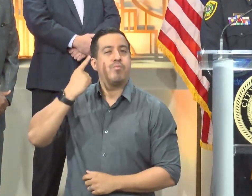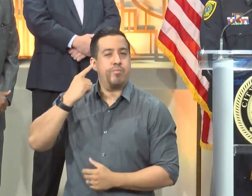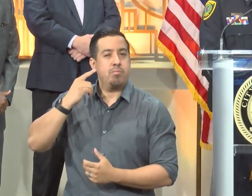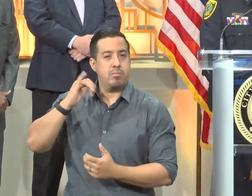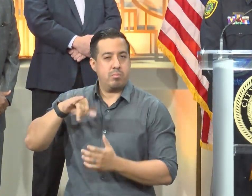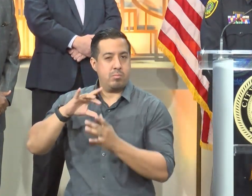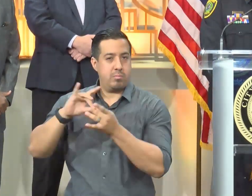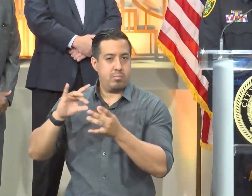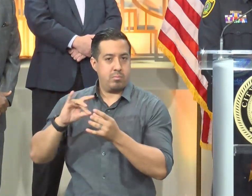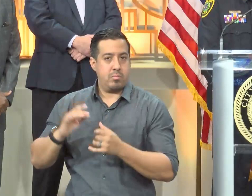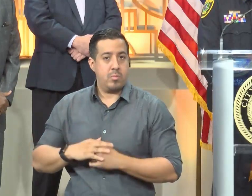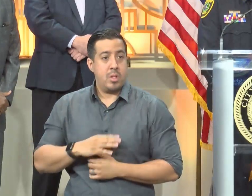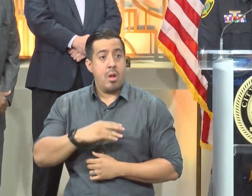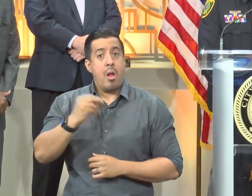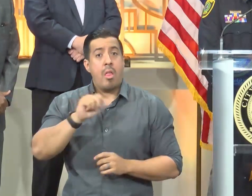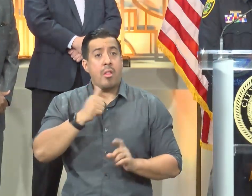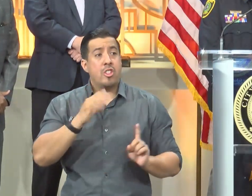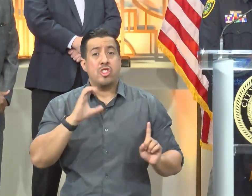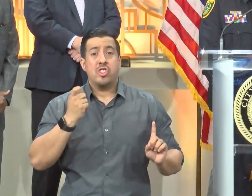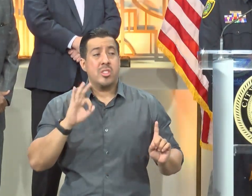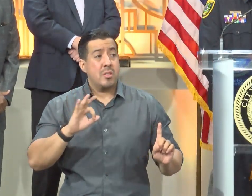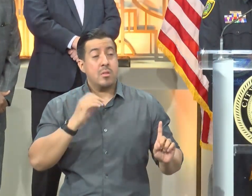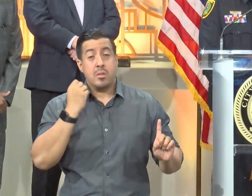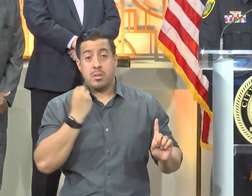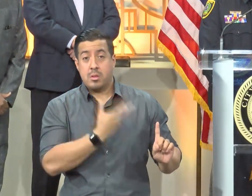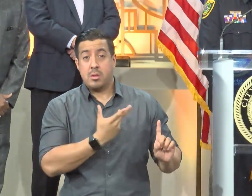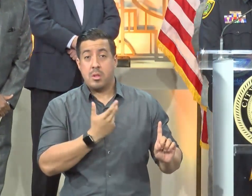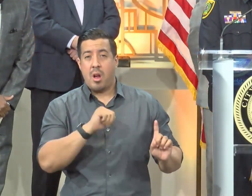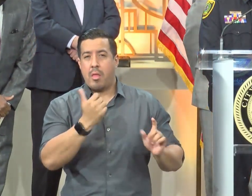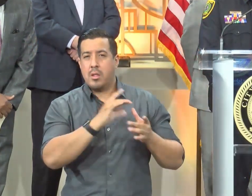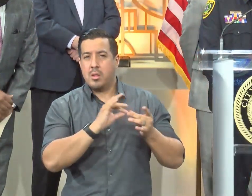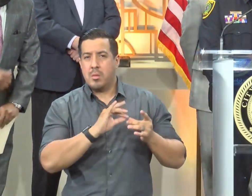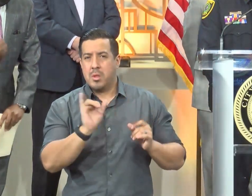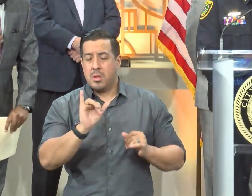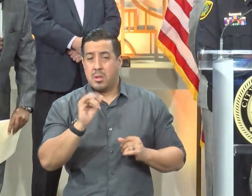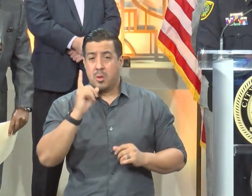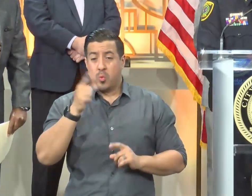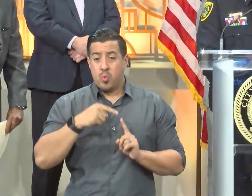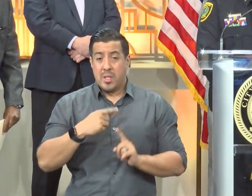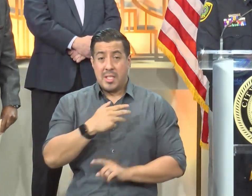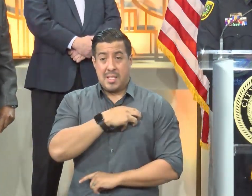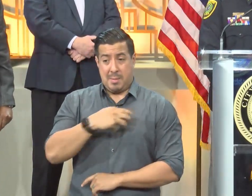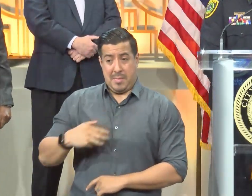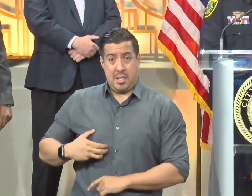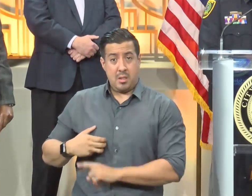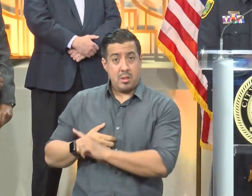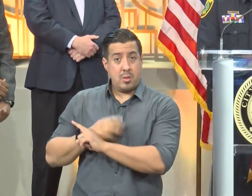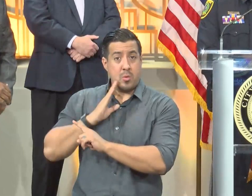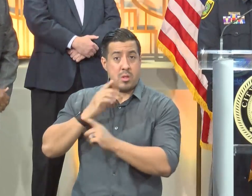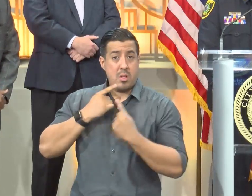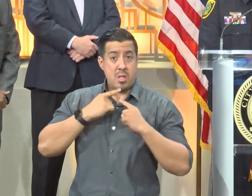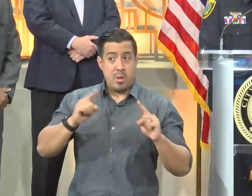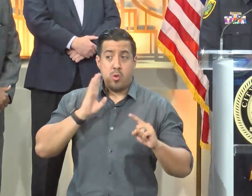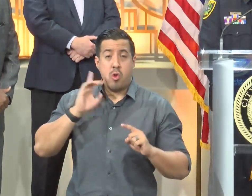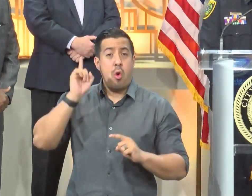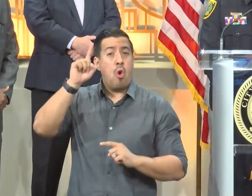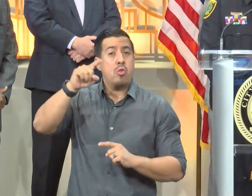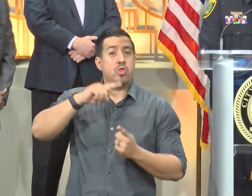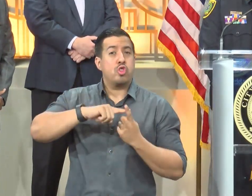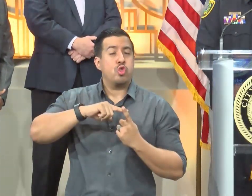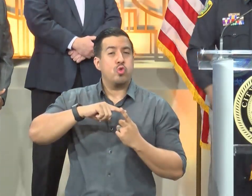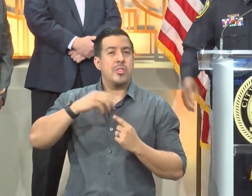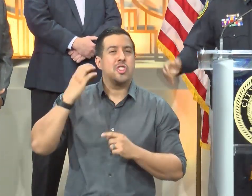few statements. When the mayor, when Chief announced that he was going to Miami